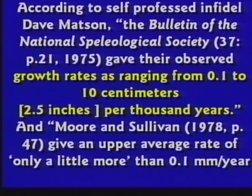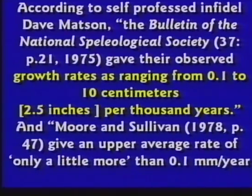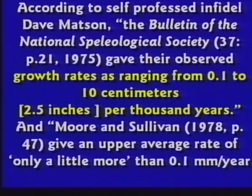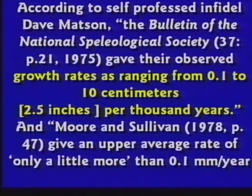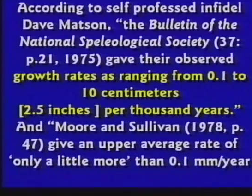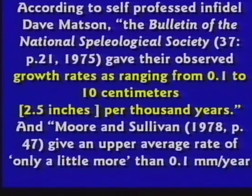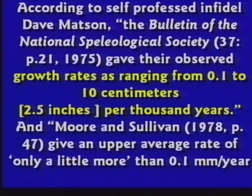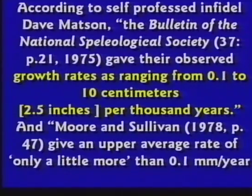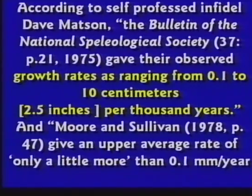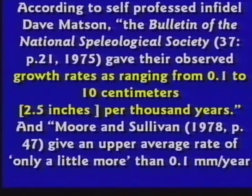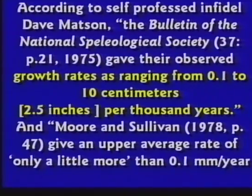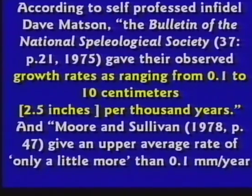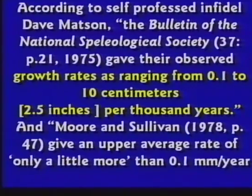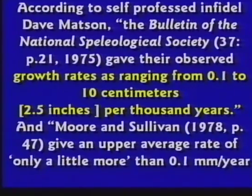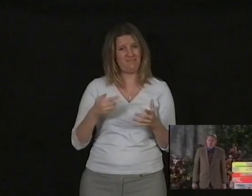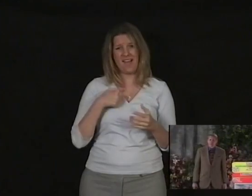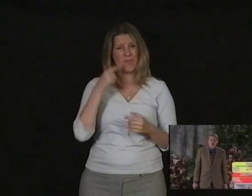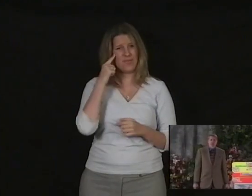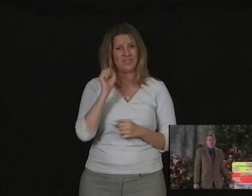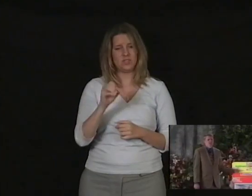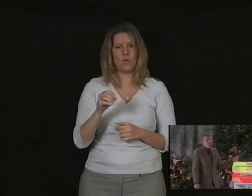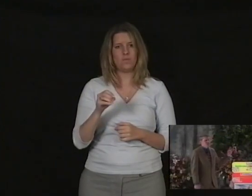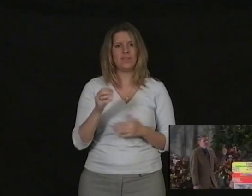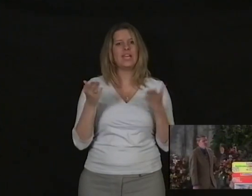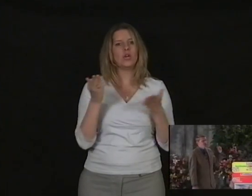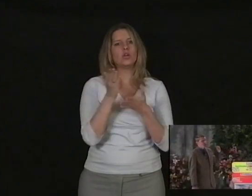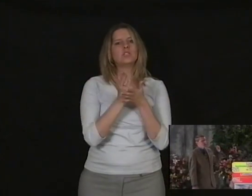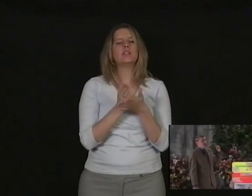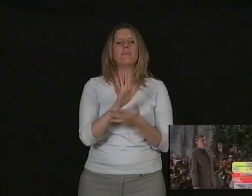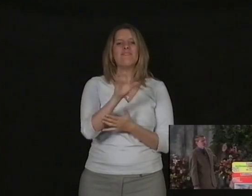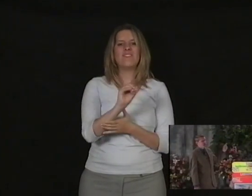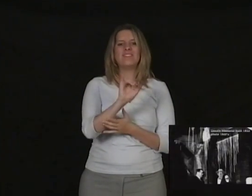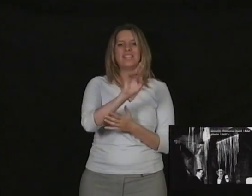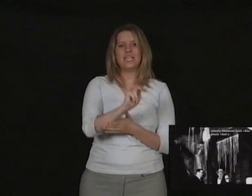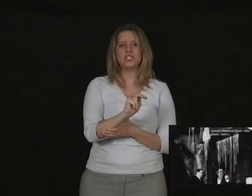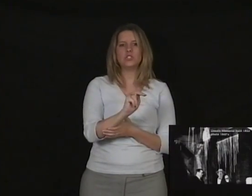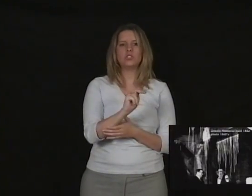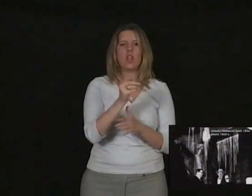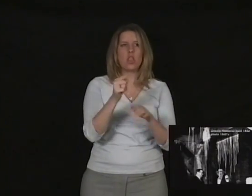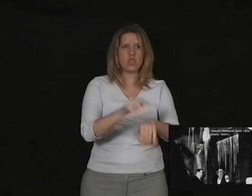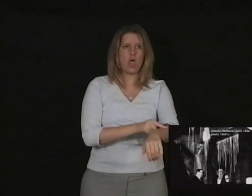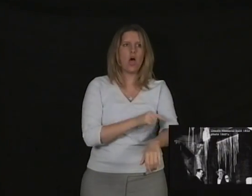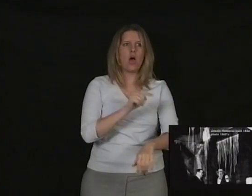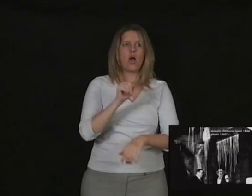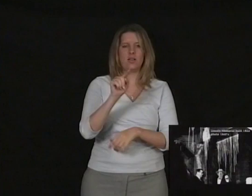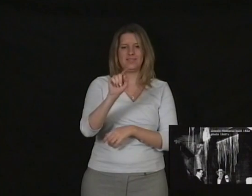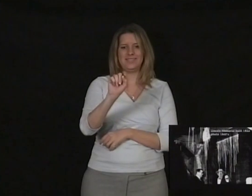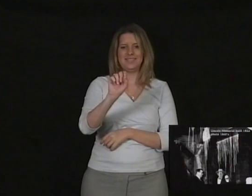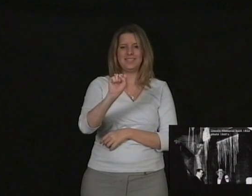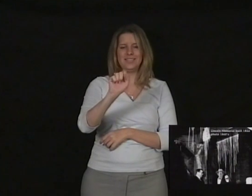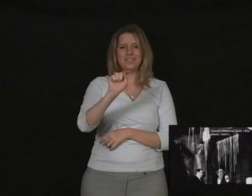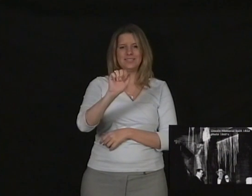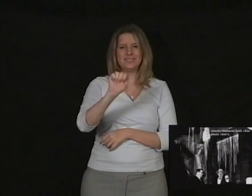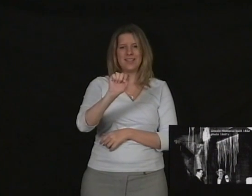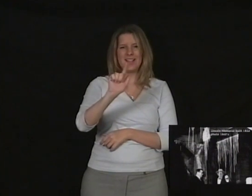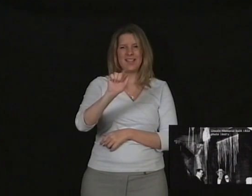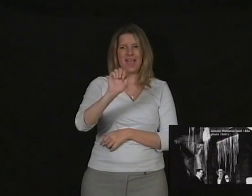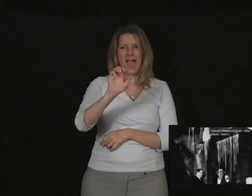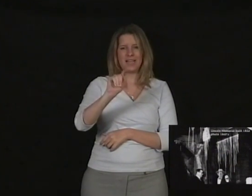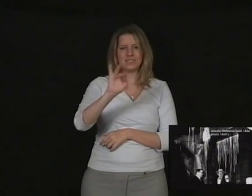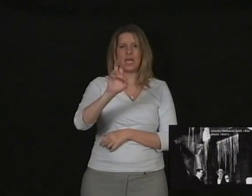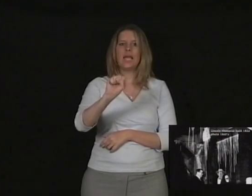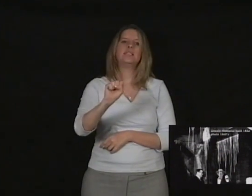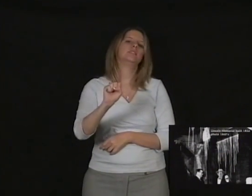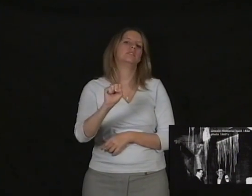1,000 years. Well, I don't think so. Here are some 50-inch long stalactites growing under the Lincoln Memorial, built 1922.